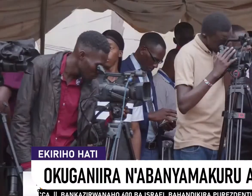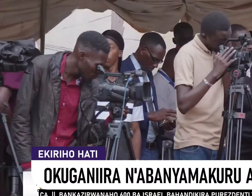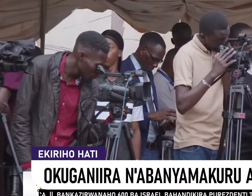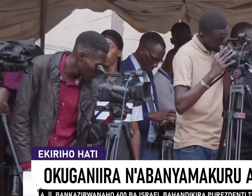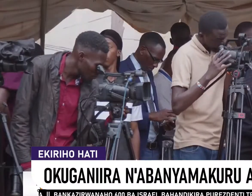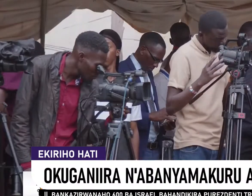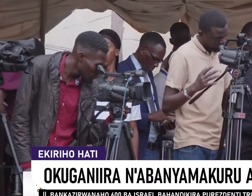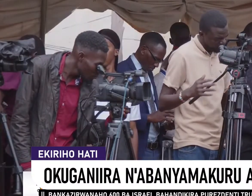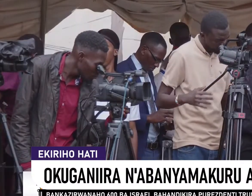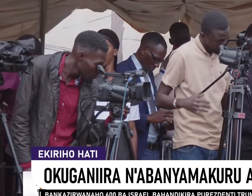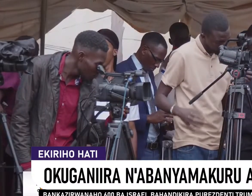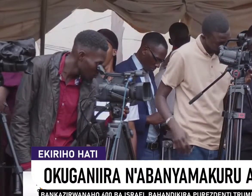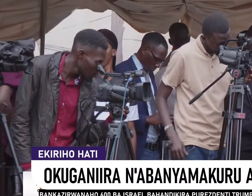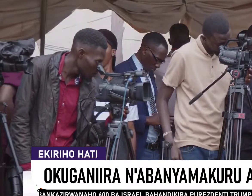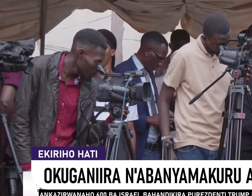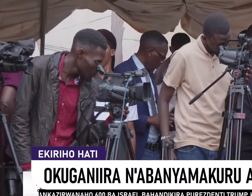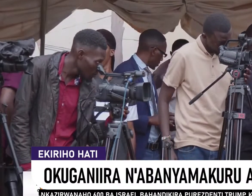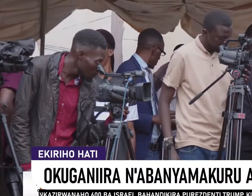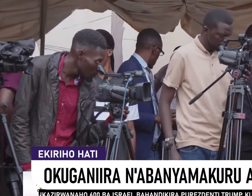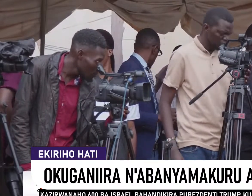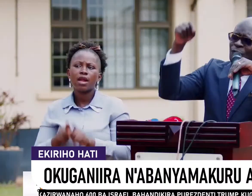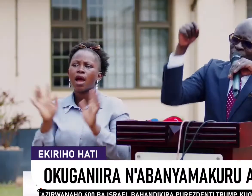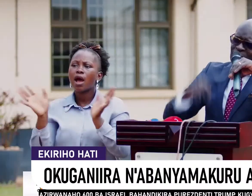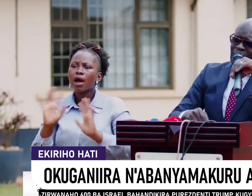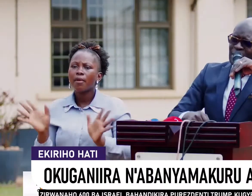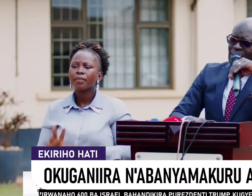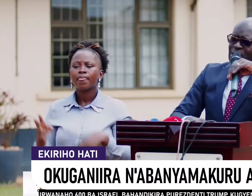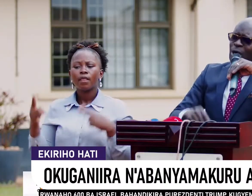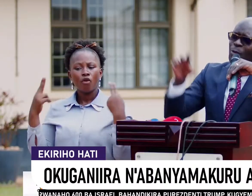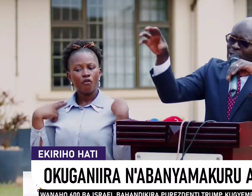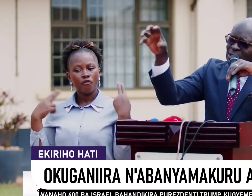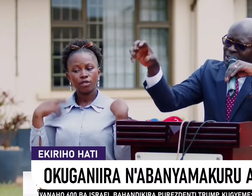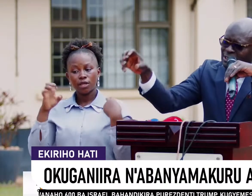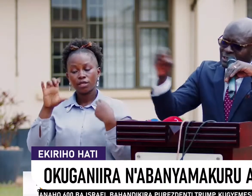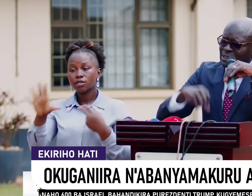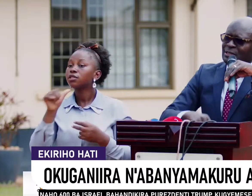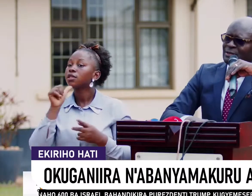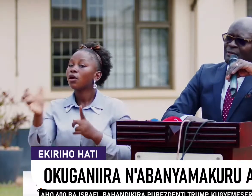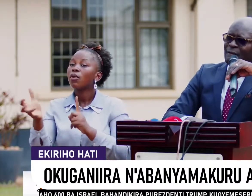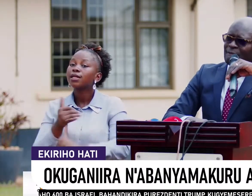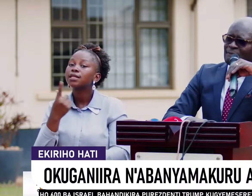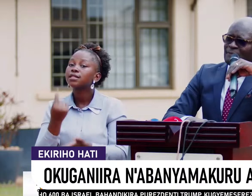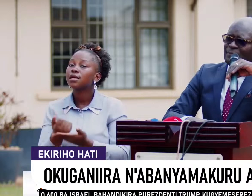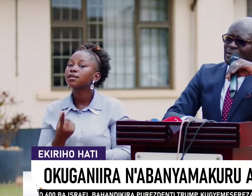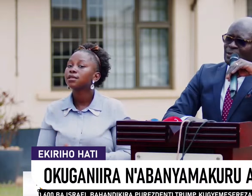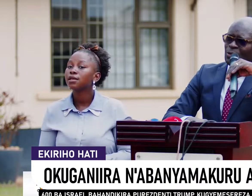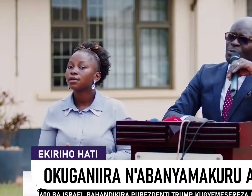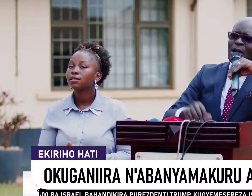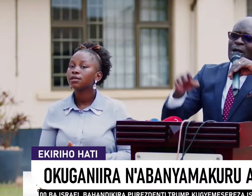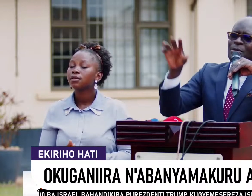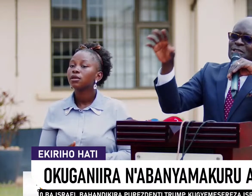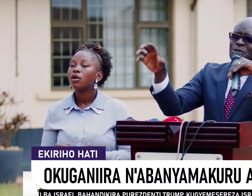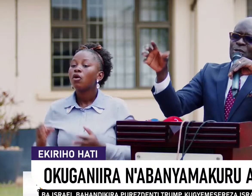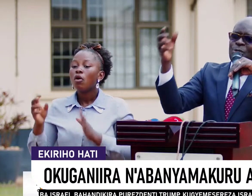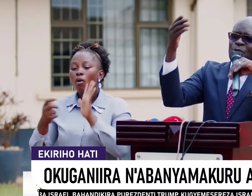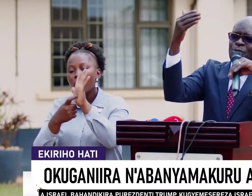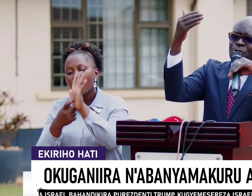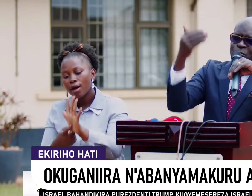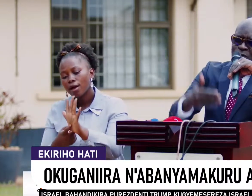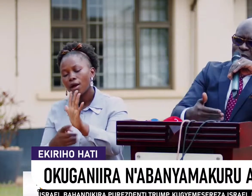ku lunaku lwa nomination lwennyini, nedda. Returning officer takwata sente. Bw'omulaga